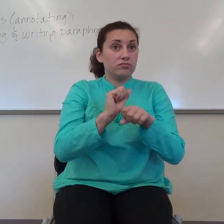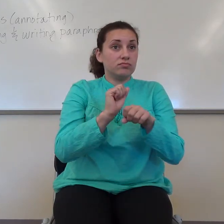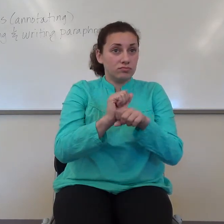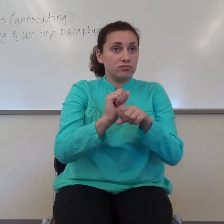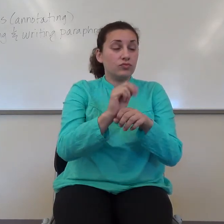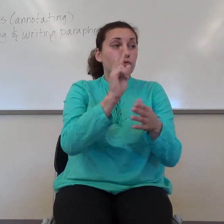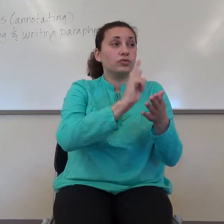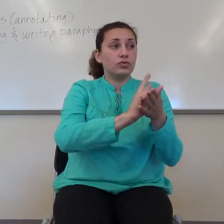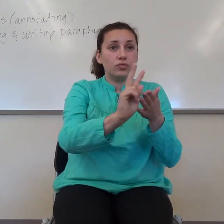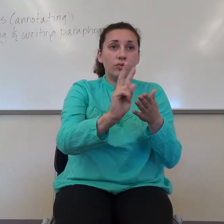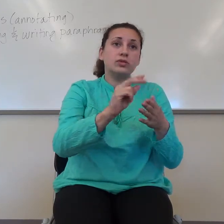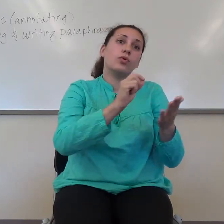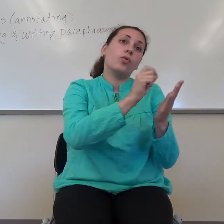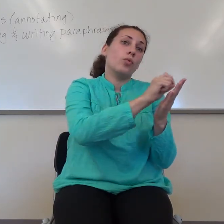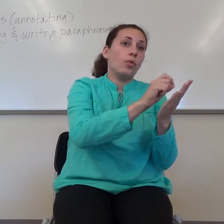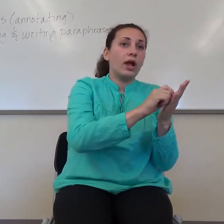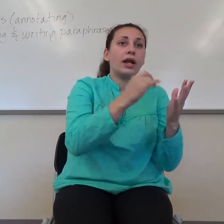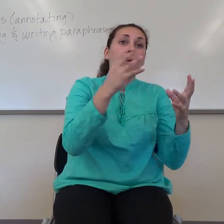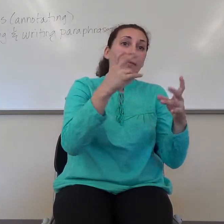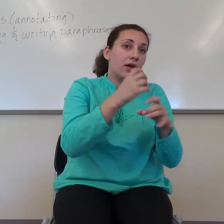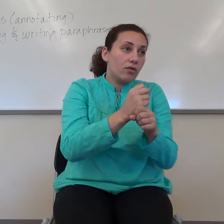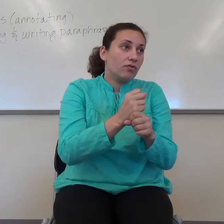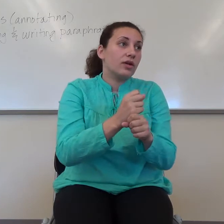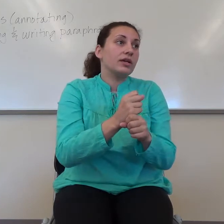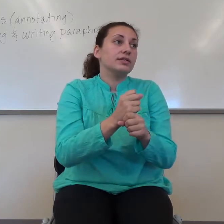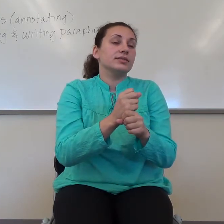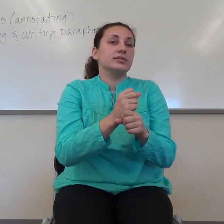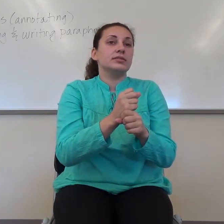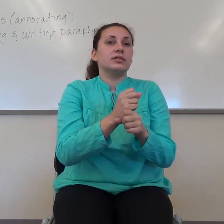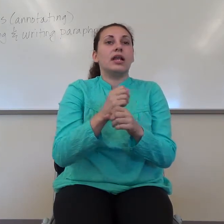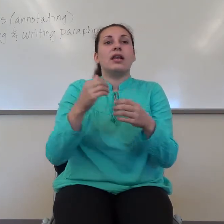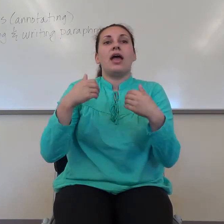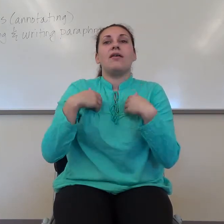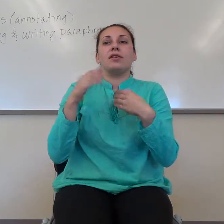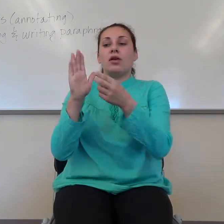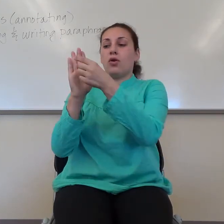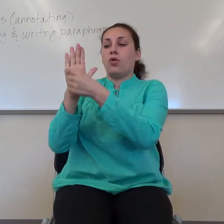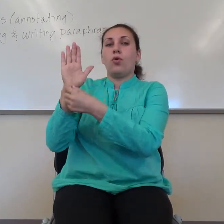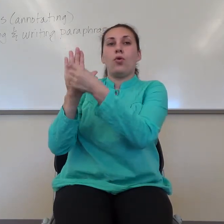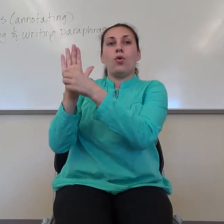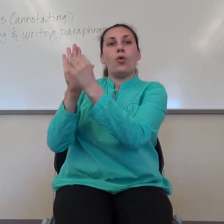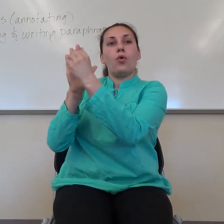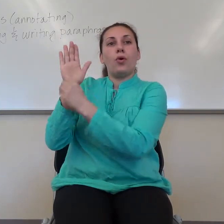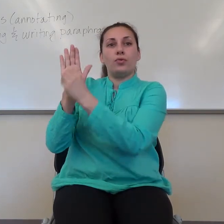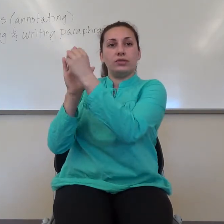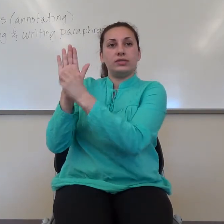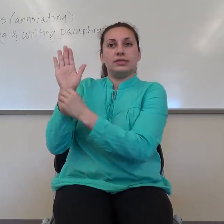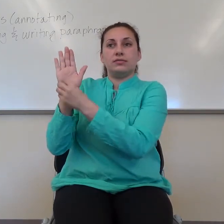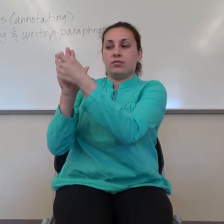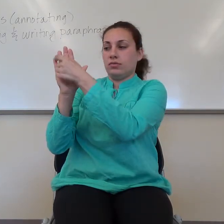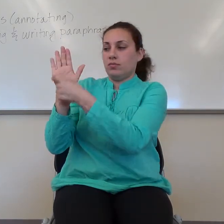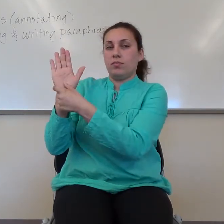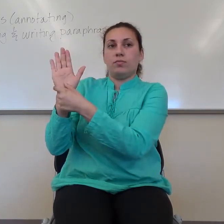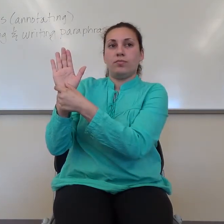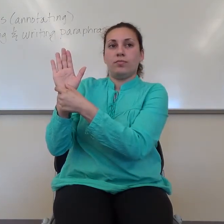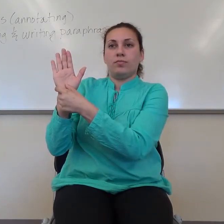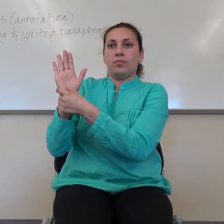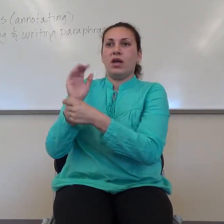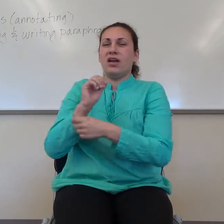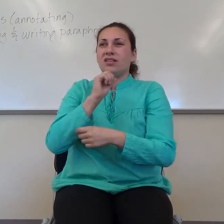writing paraphrases and making marginal notes, okay? Not everyone is